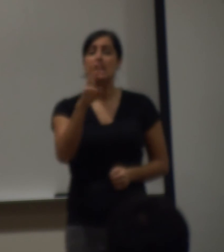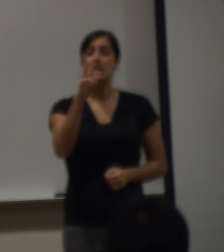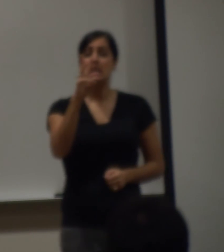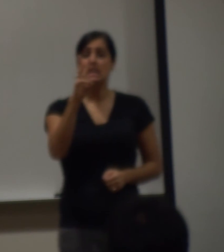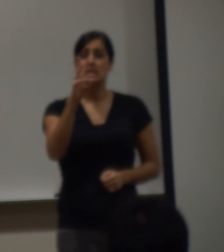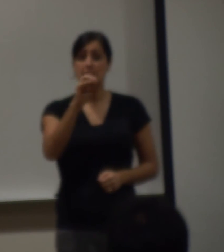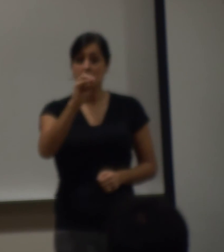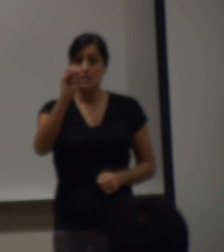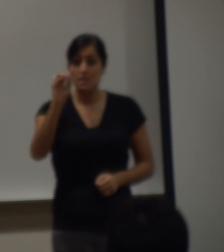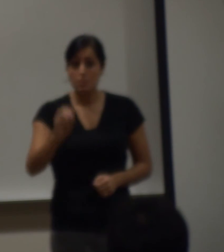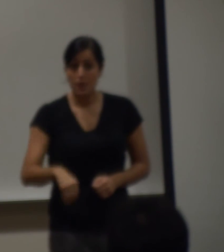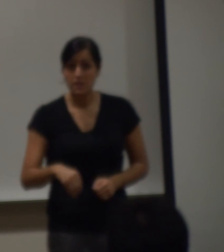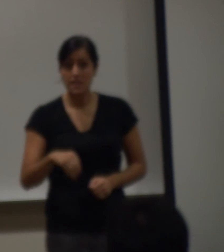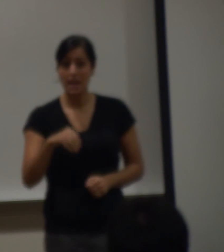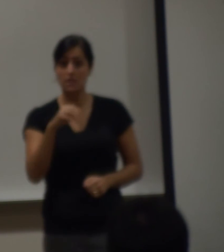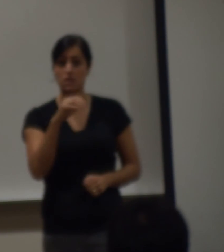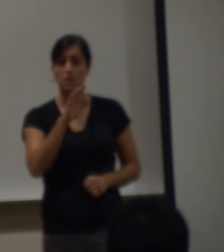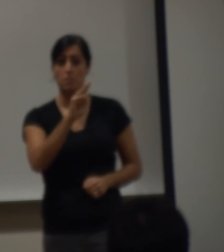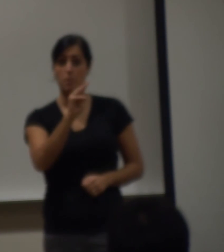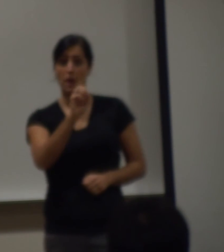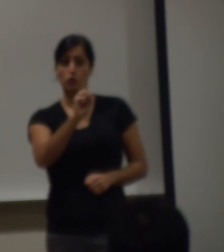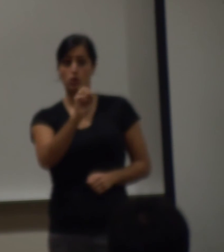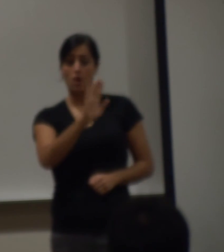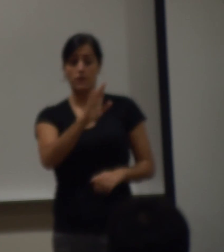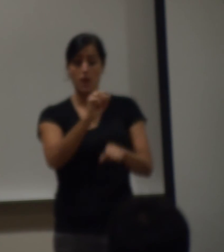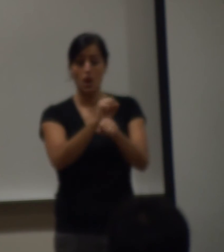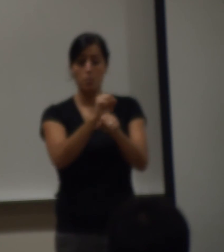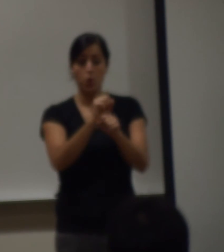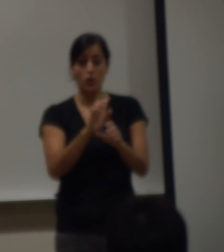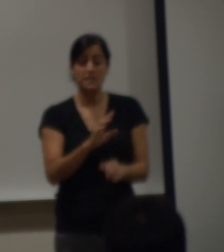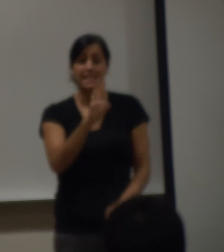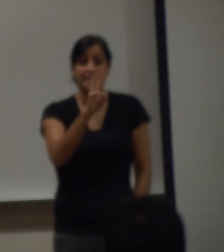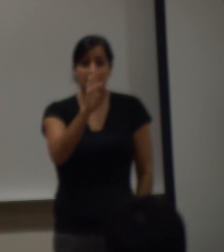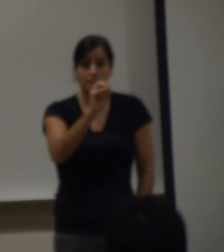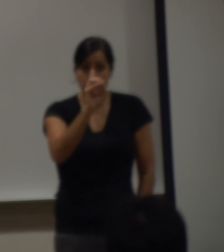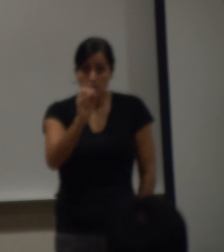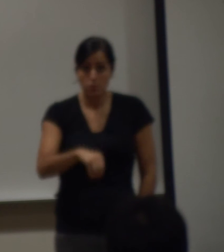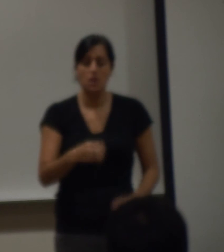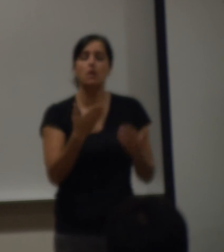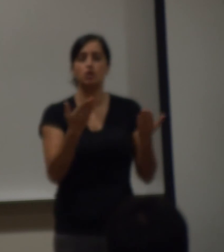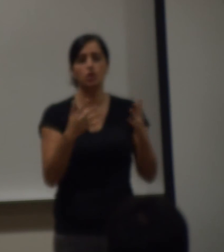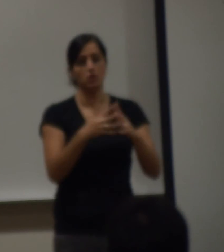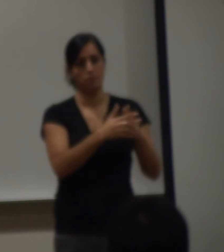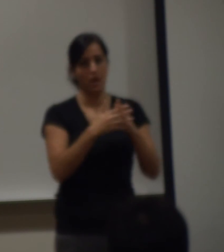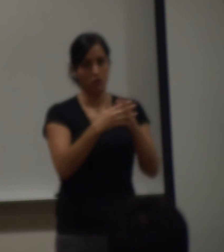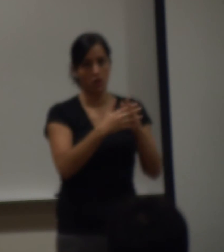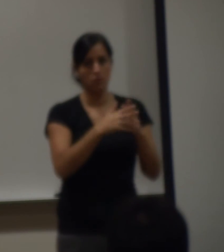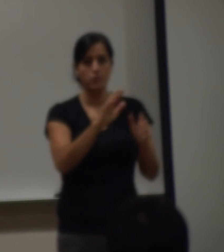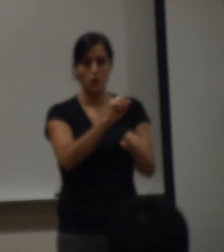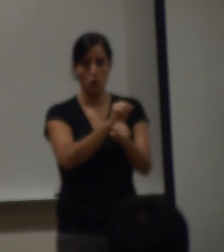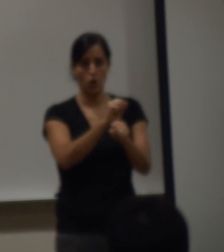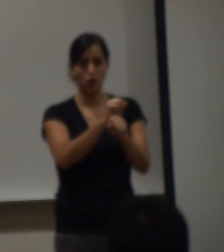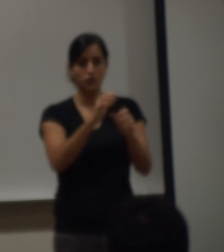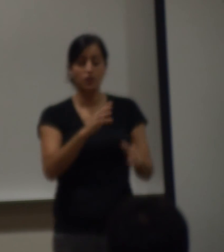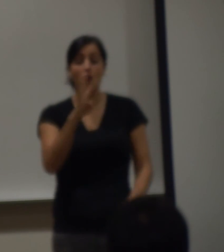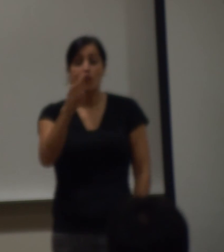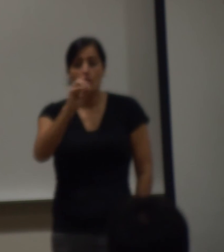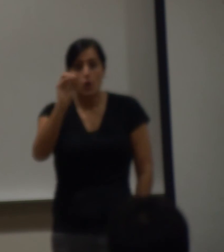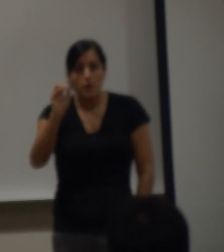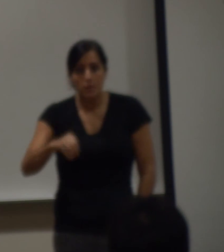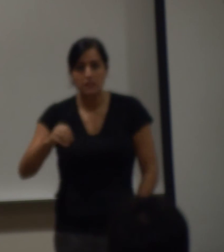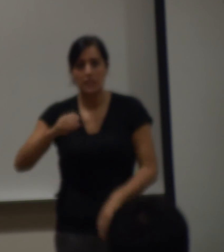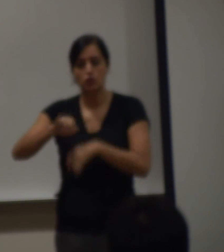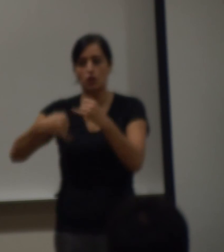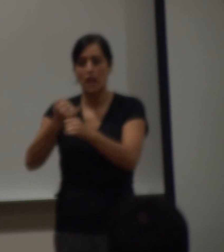60%, 60% of Microsoft's employees are in the United States. That means 40% are